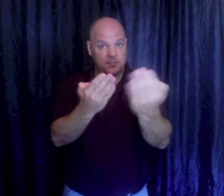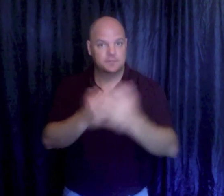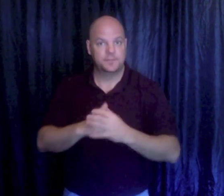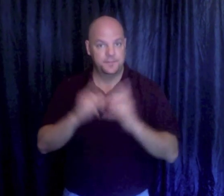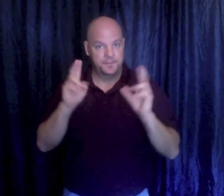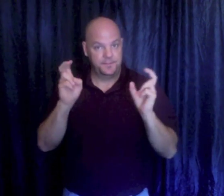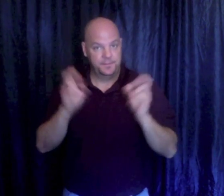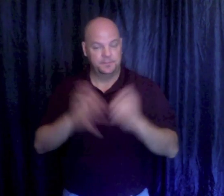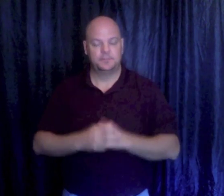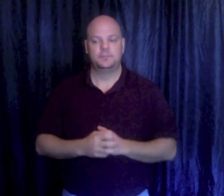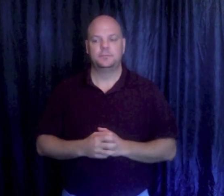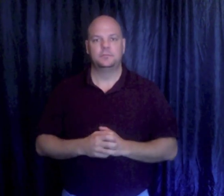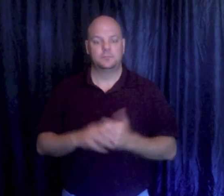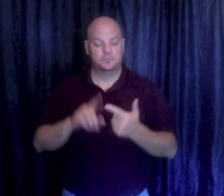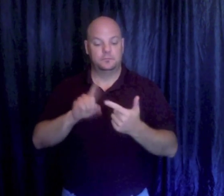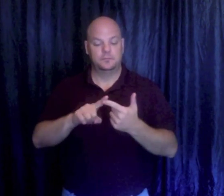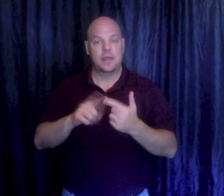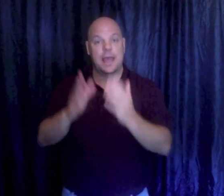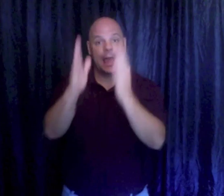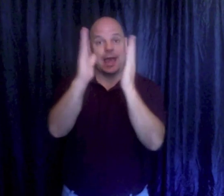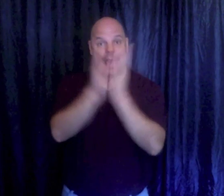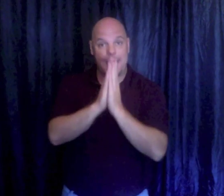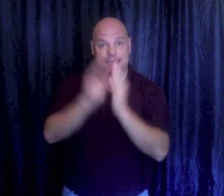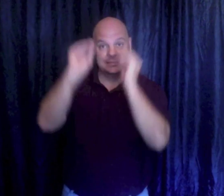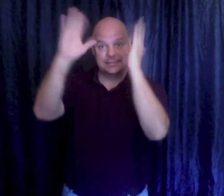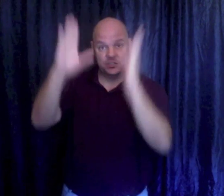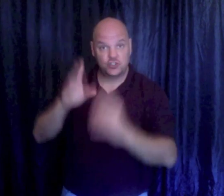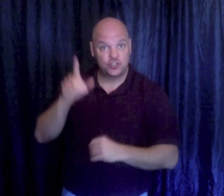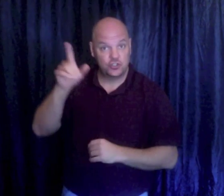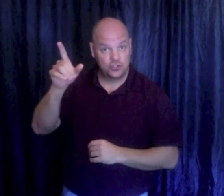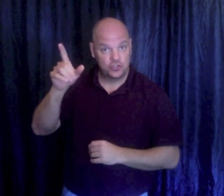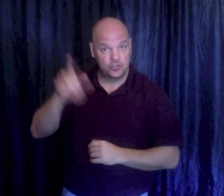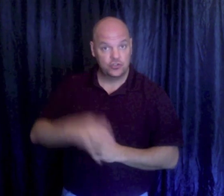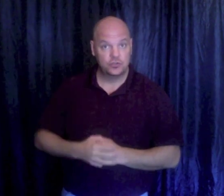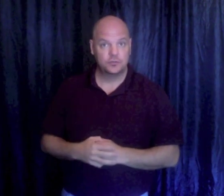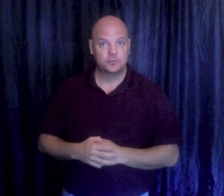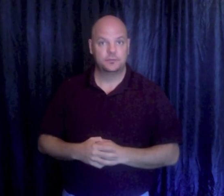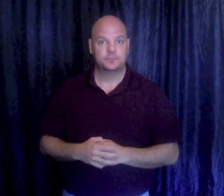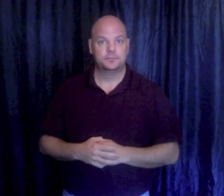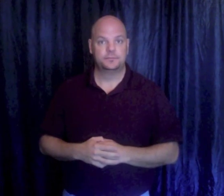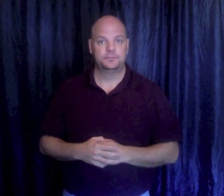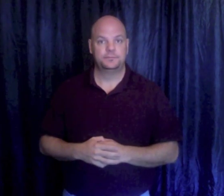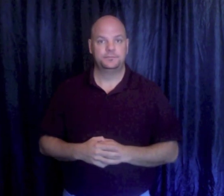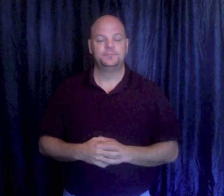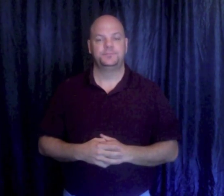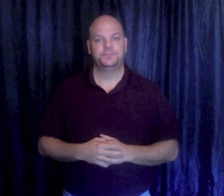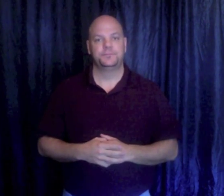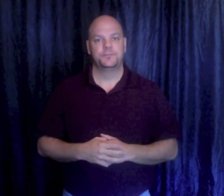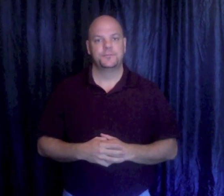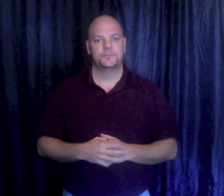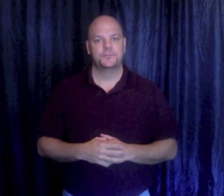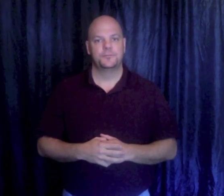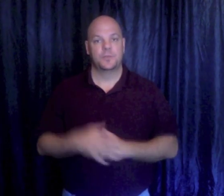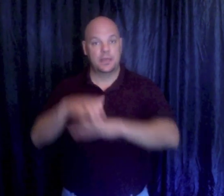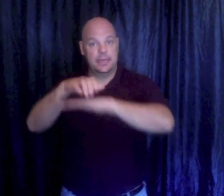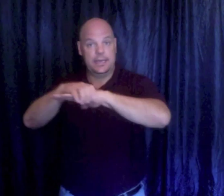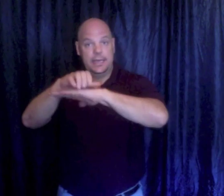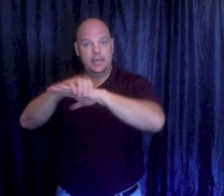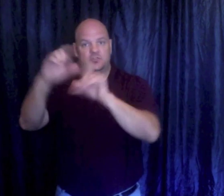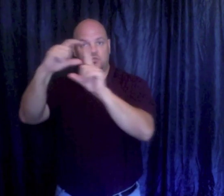ask to teacher, and with a question, like, ask teacher. English words might be, I'd be